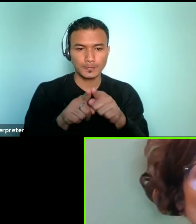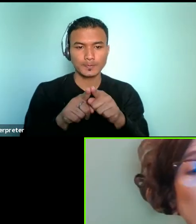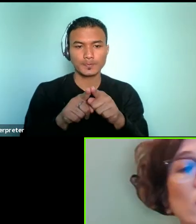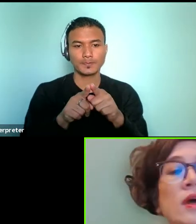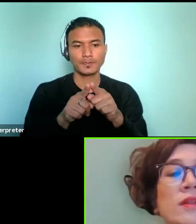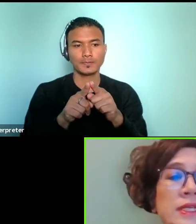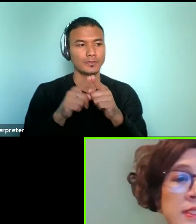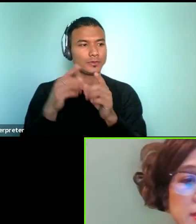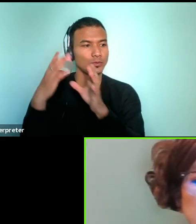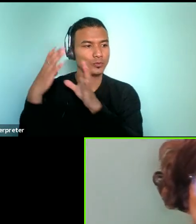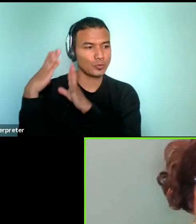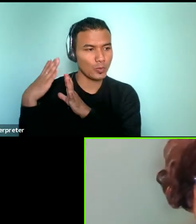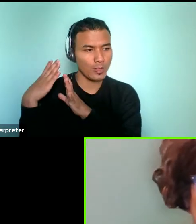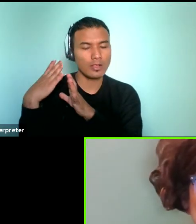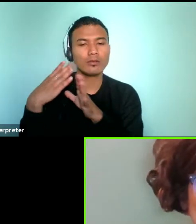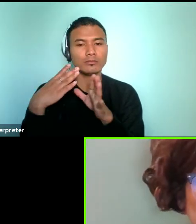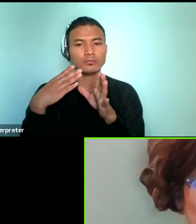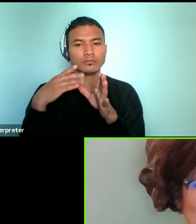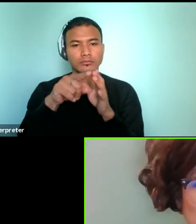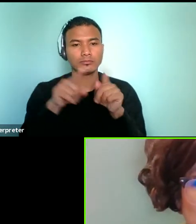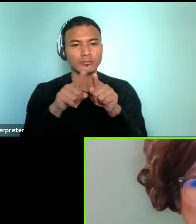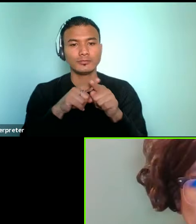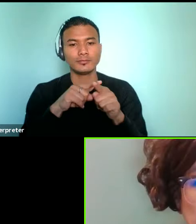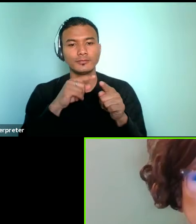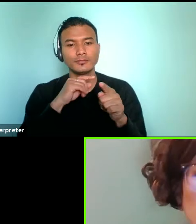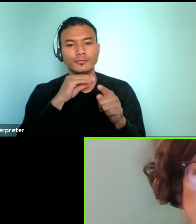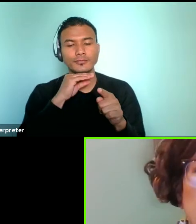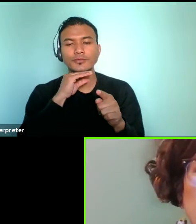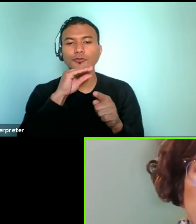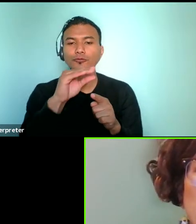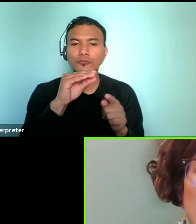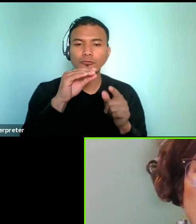the role that young movements play